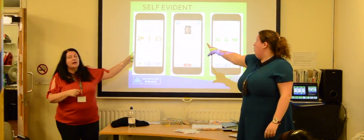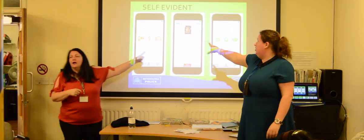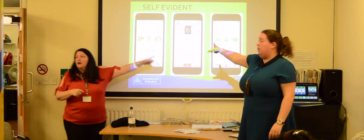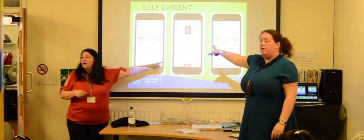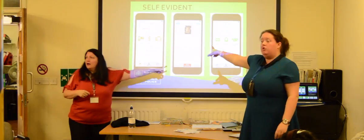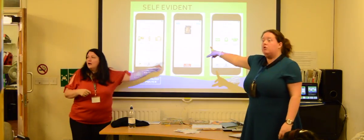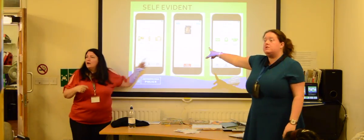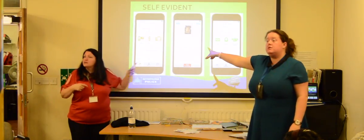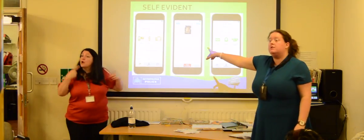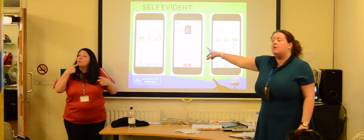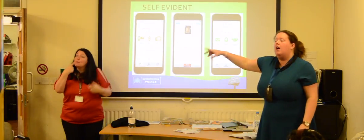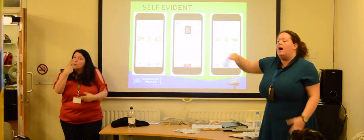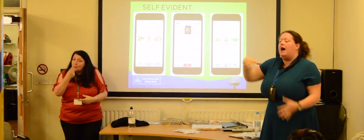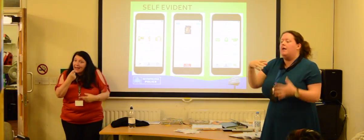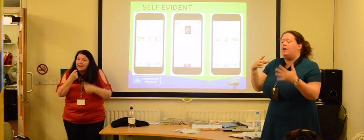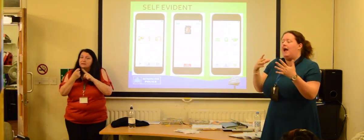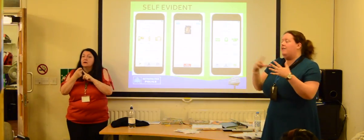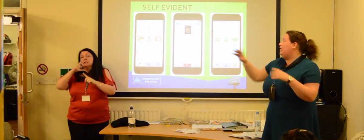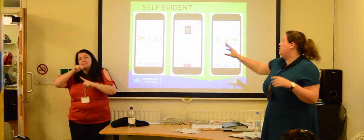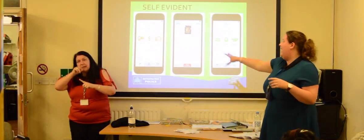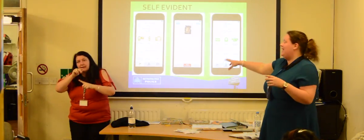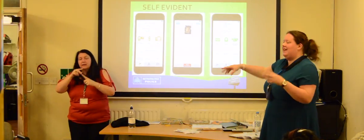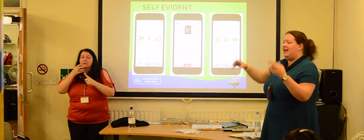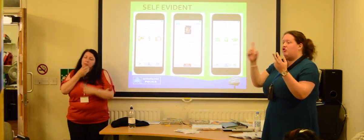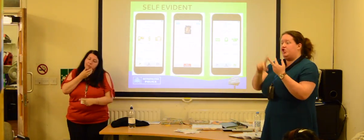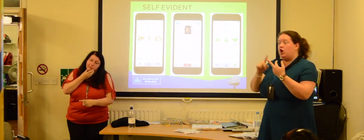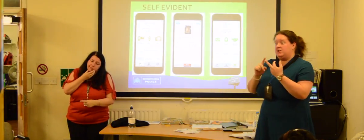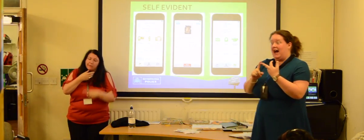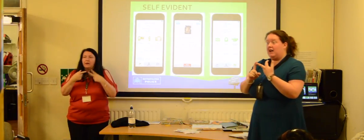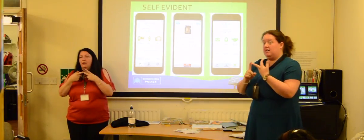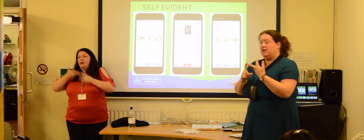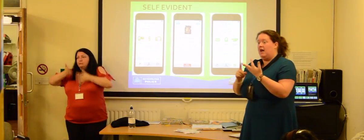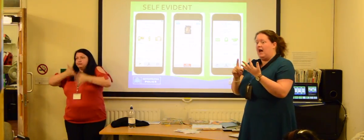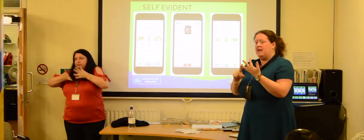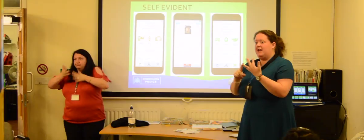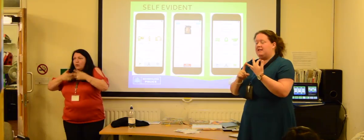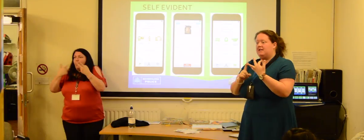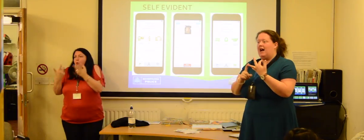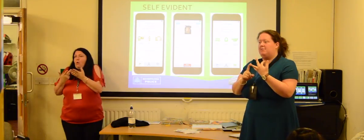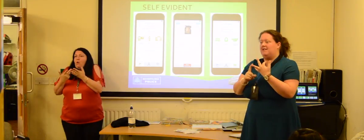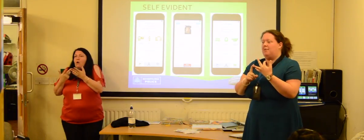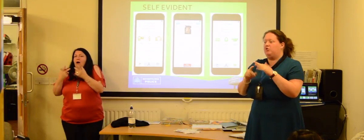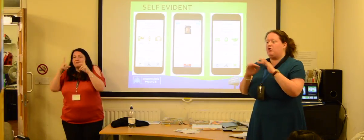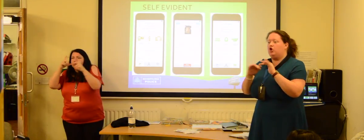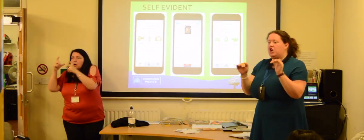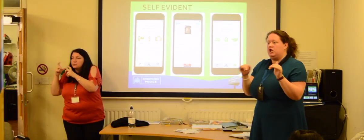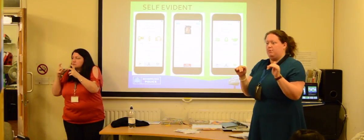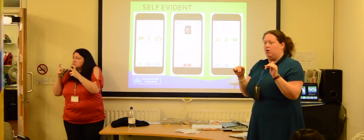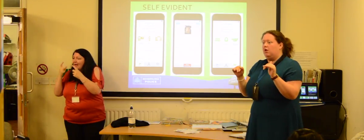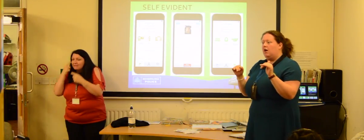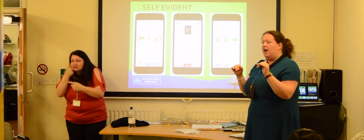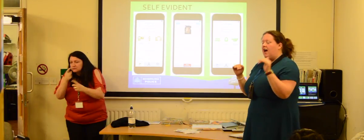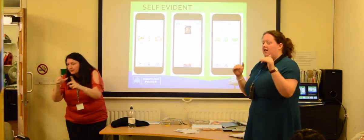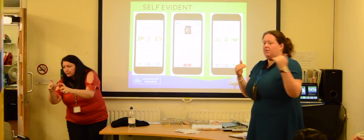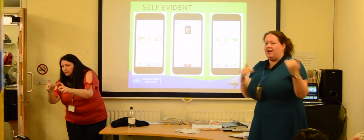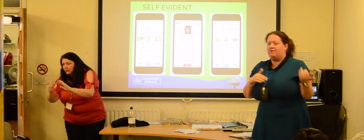video, audio or photos. Anything you take is geotagged and date and time stamped, which is